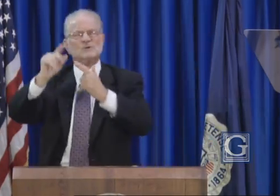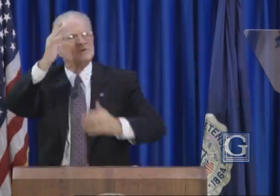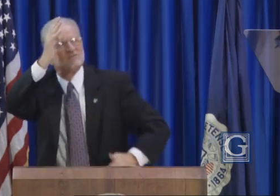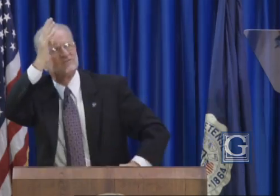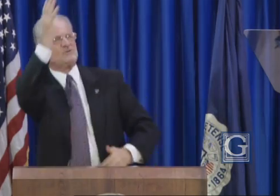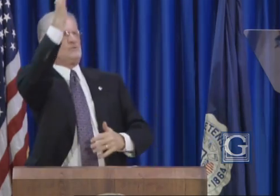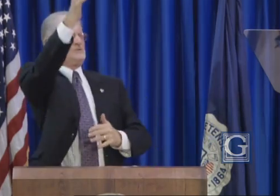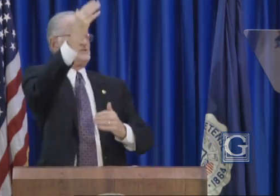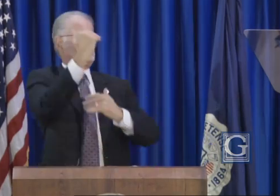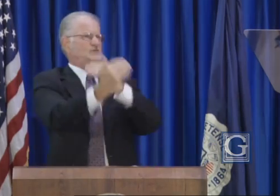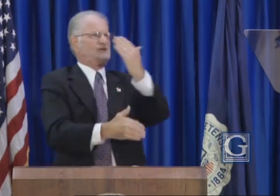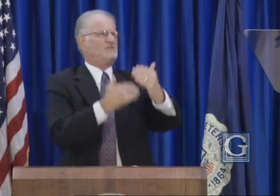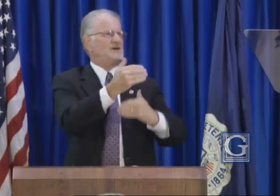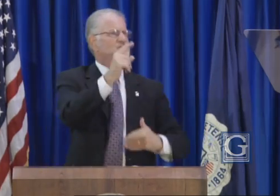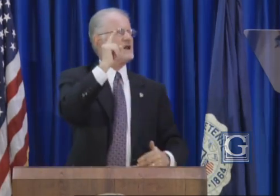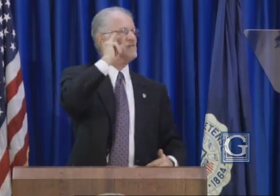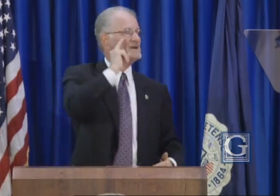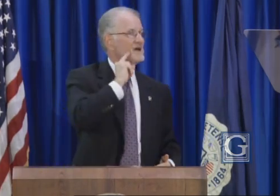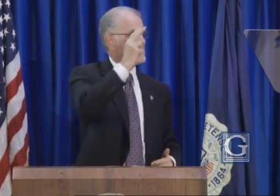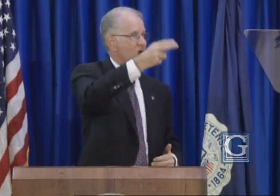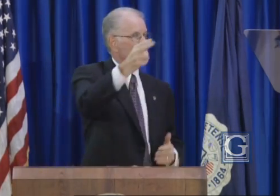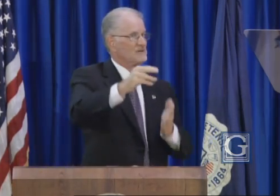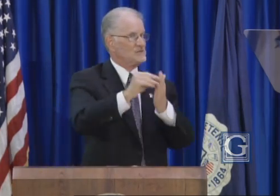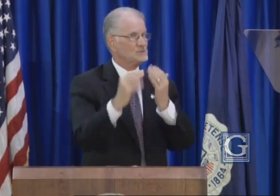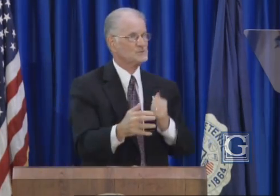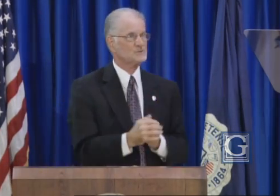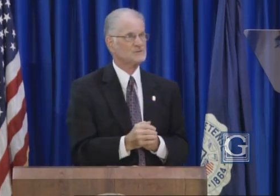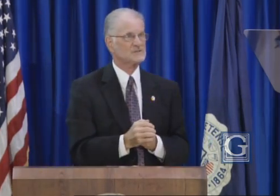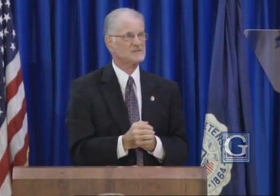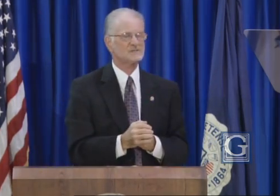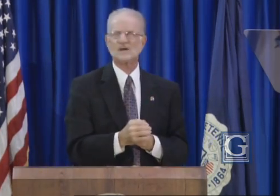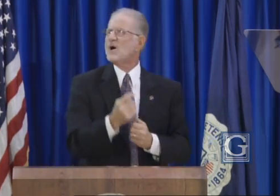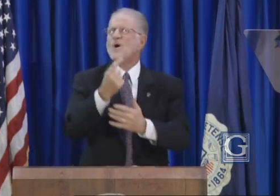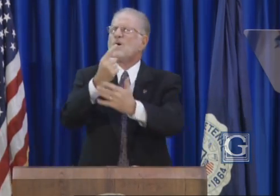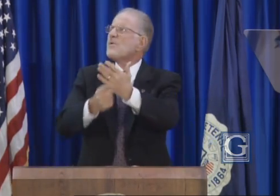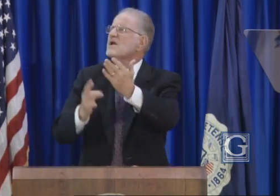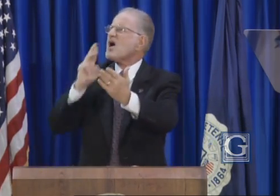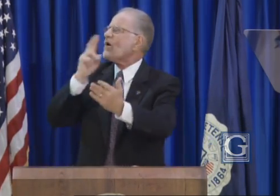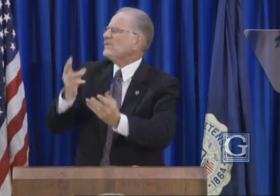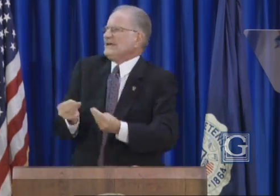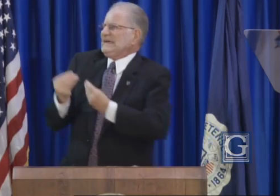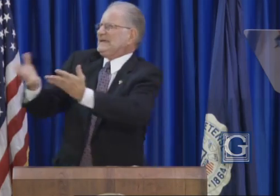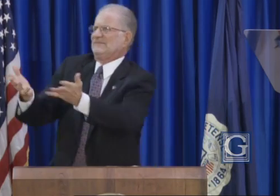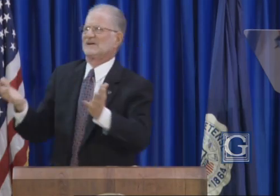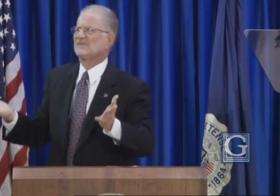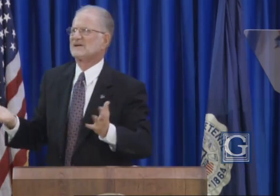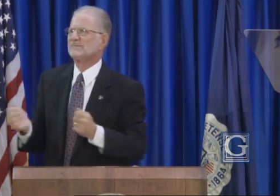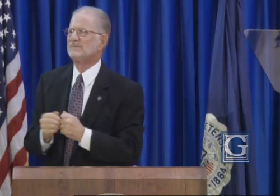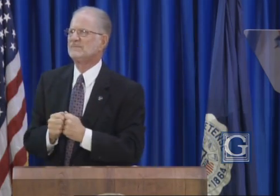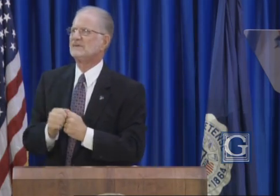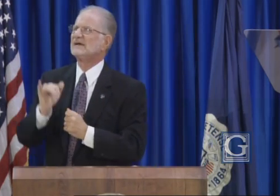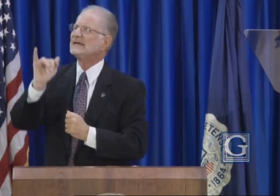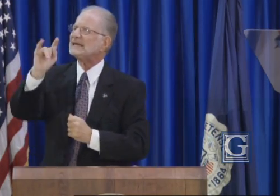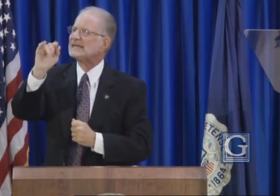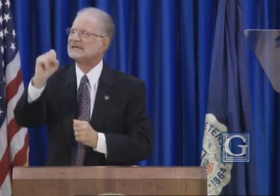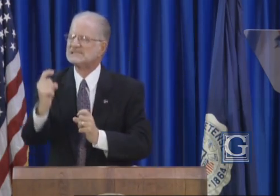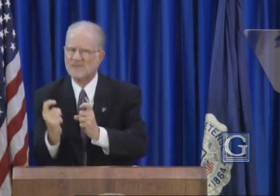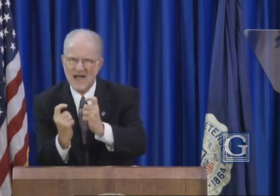We will have given wings to future generations of deaf and hard of hearing students. And what are we